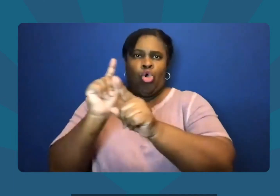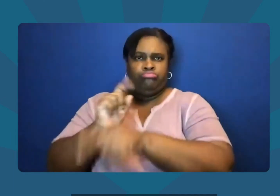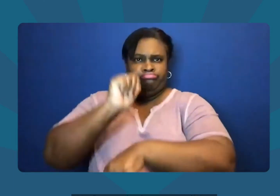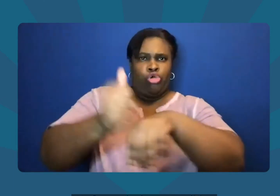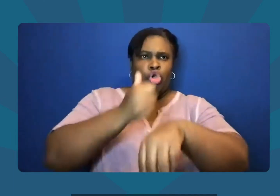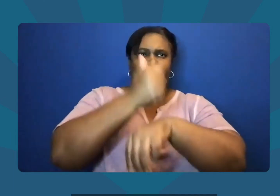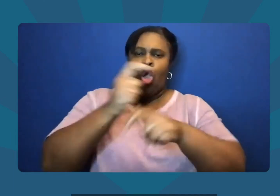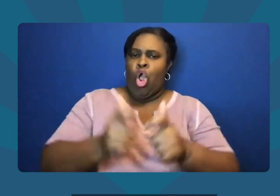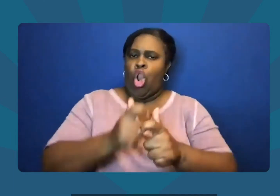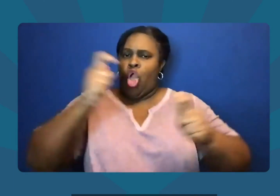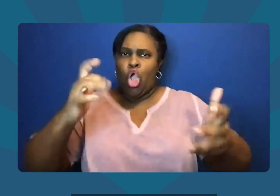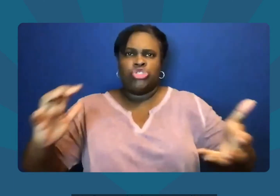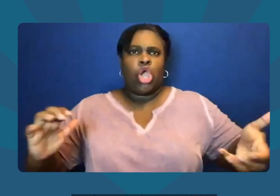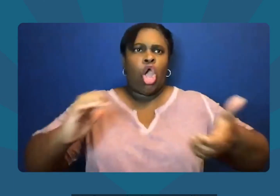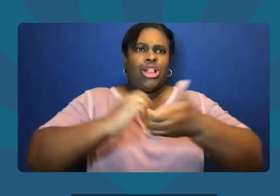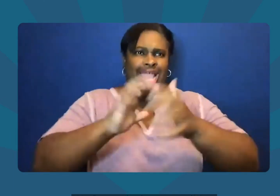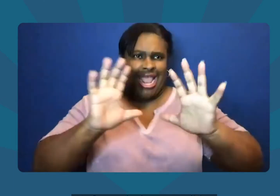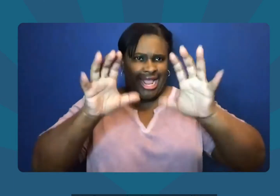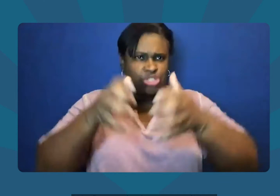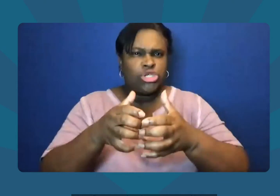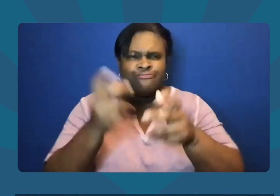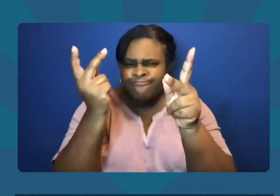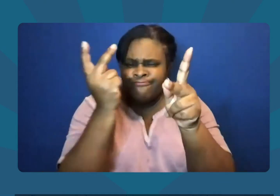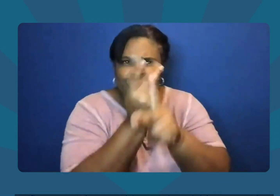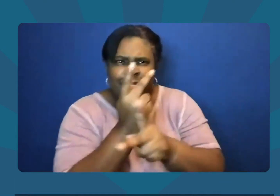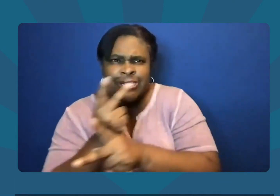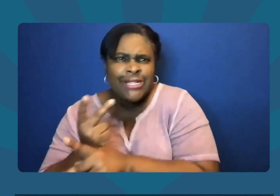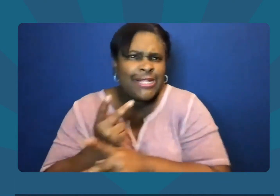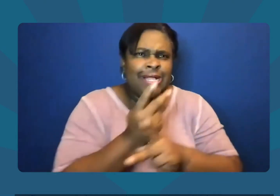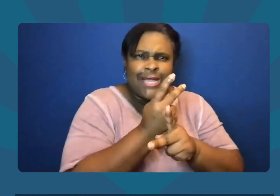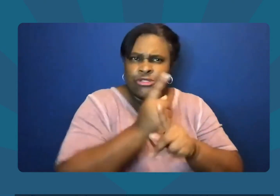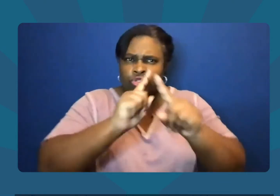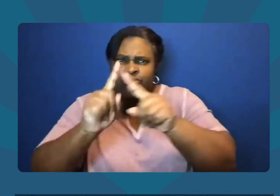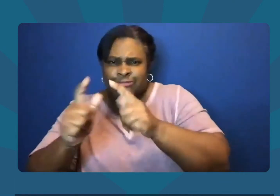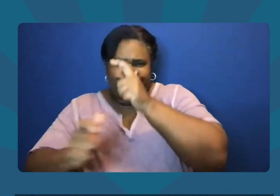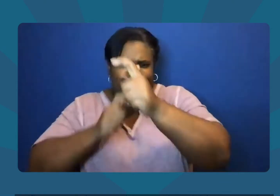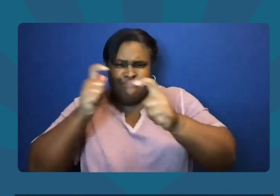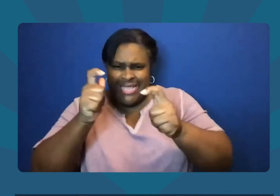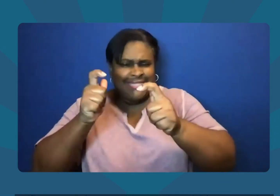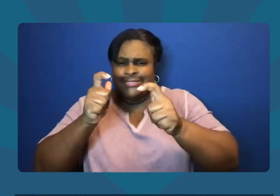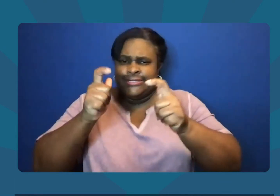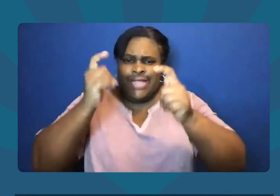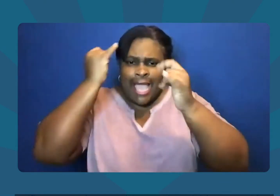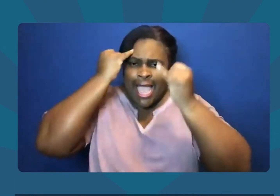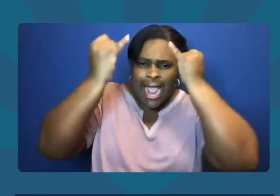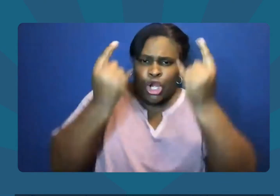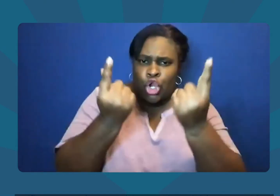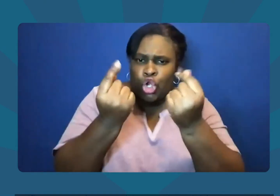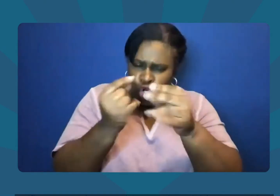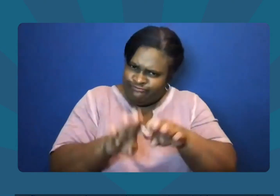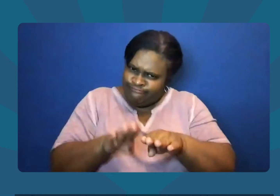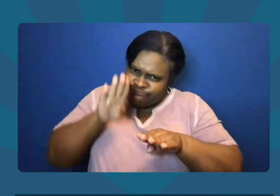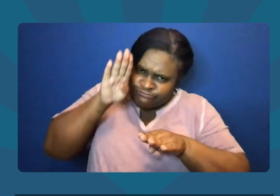We formed a larger coalition to figure out the next big step in